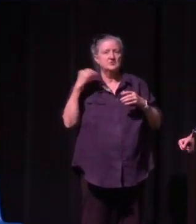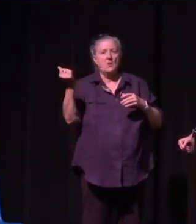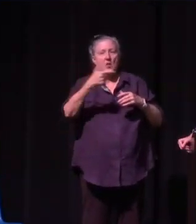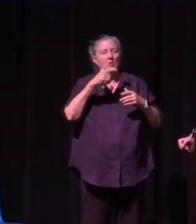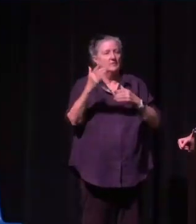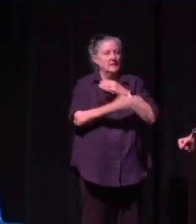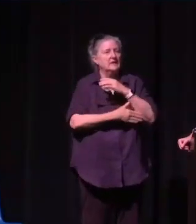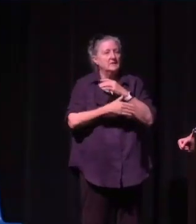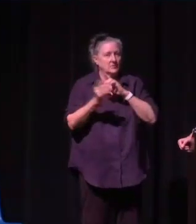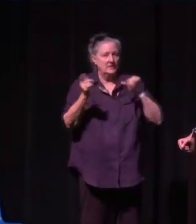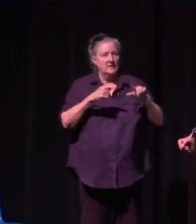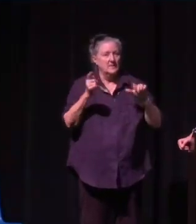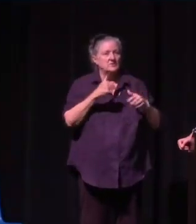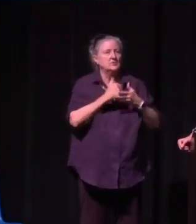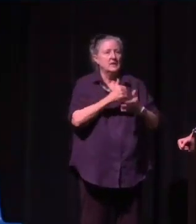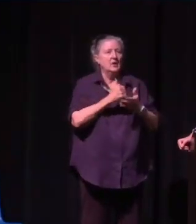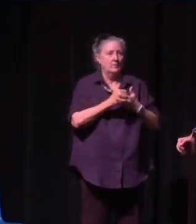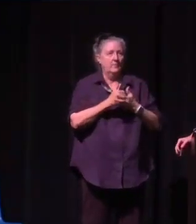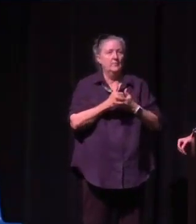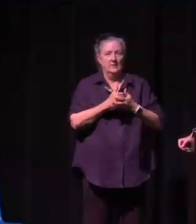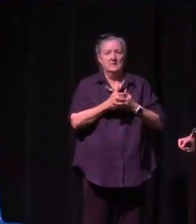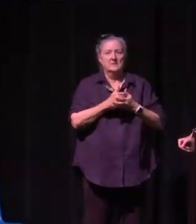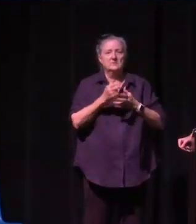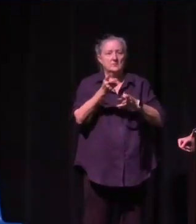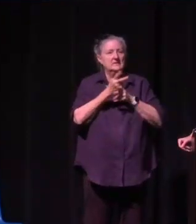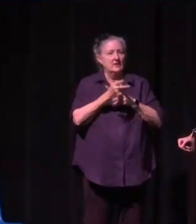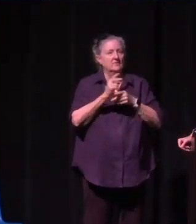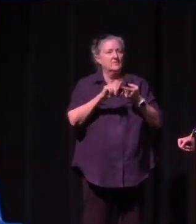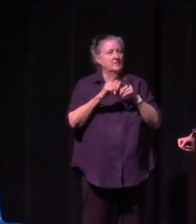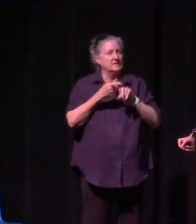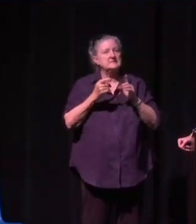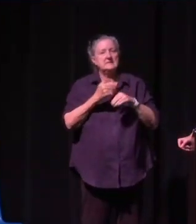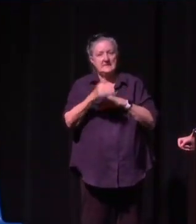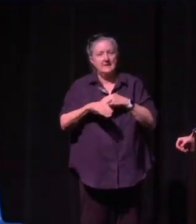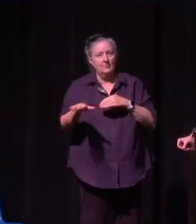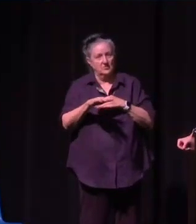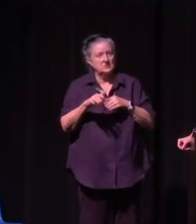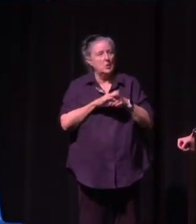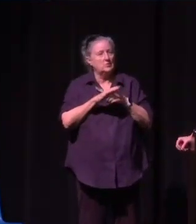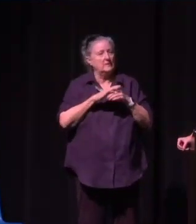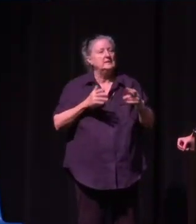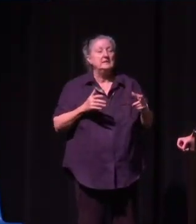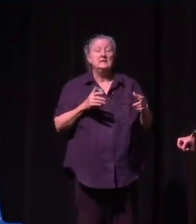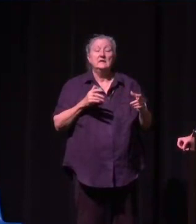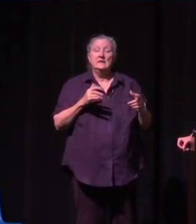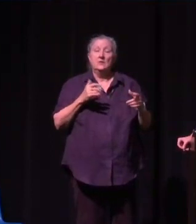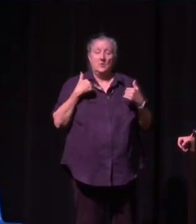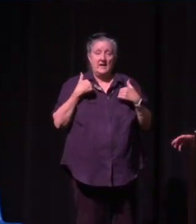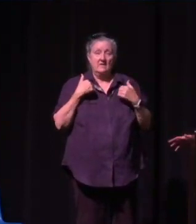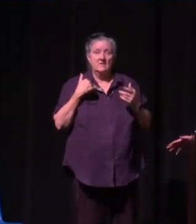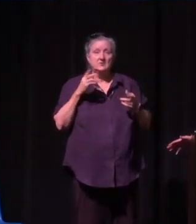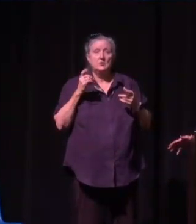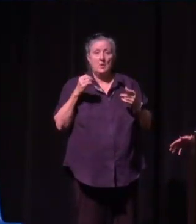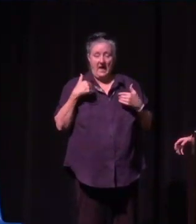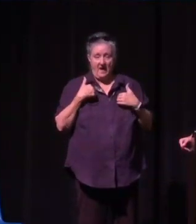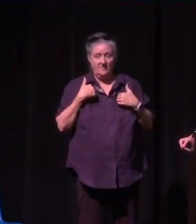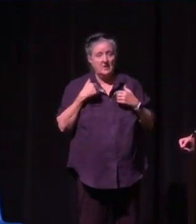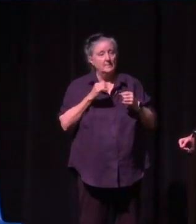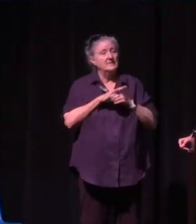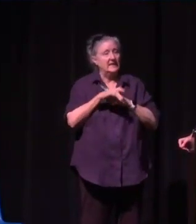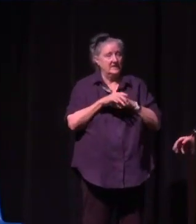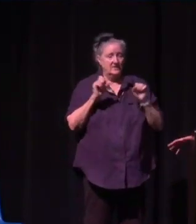over the country here on the ground ready to take care of our friends and neighbors locally. We do have